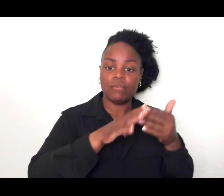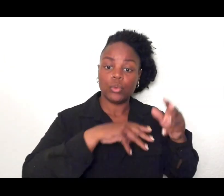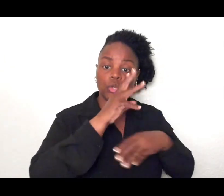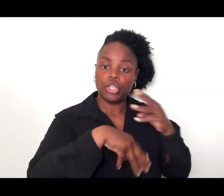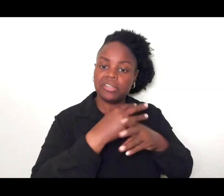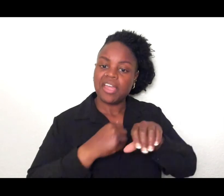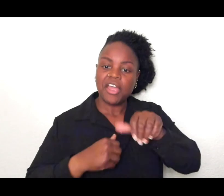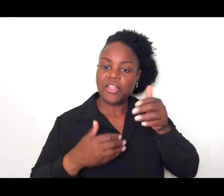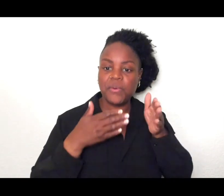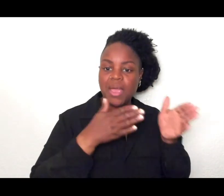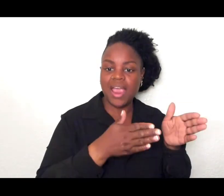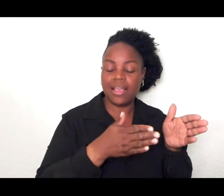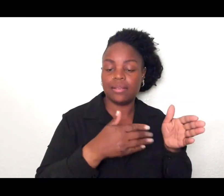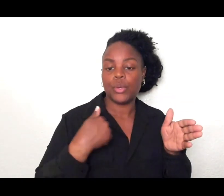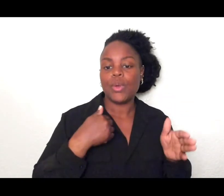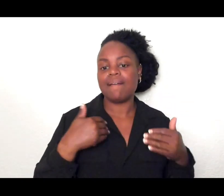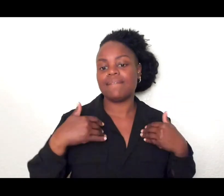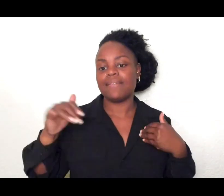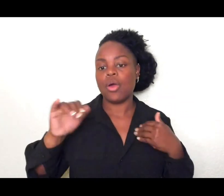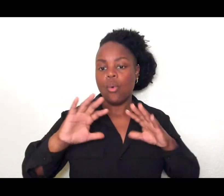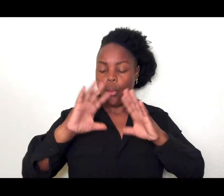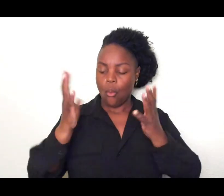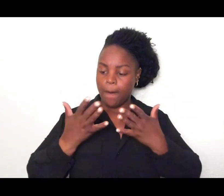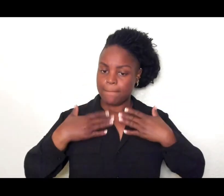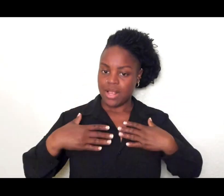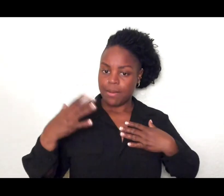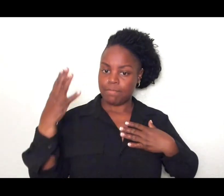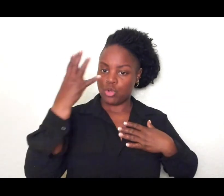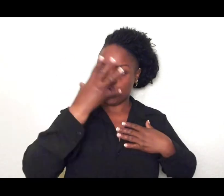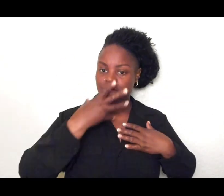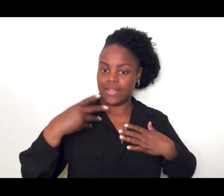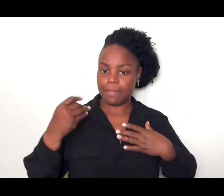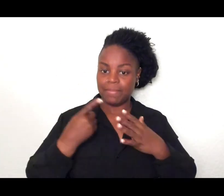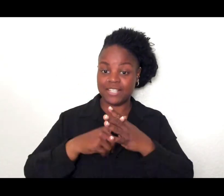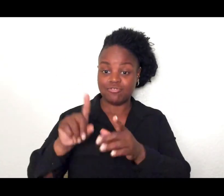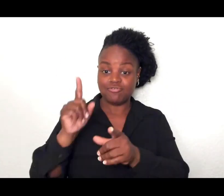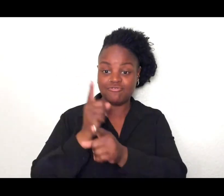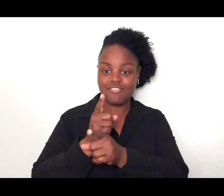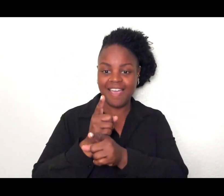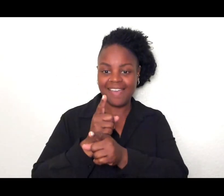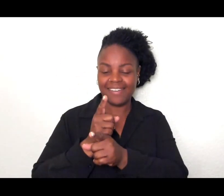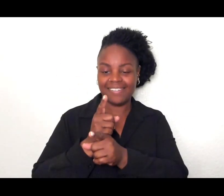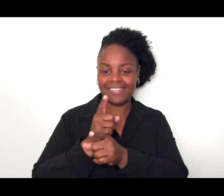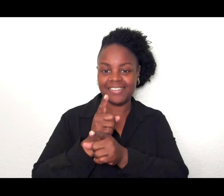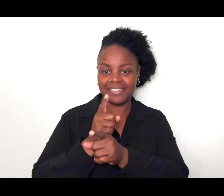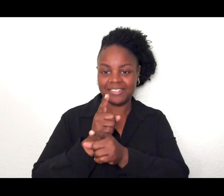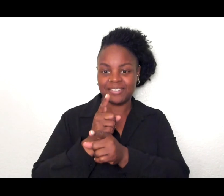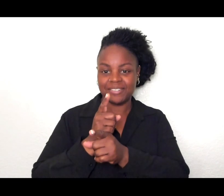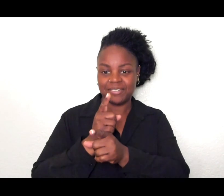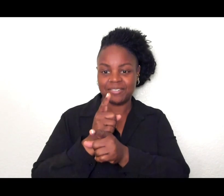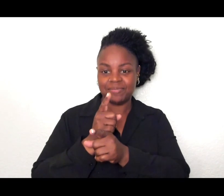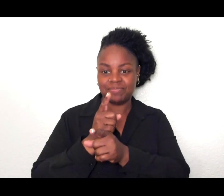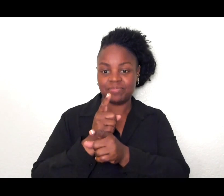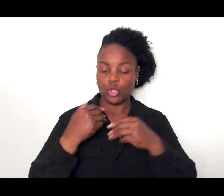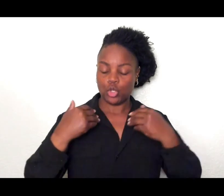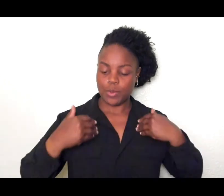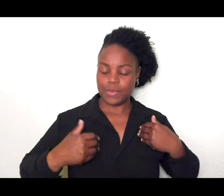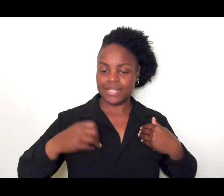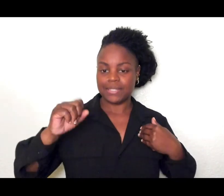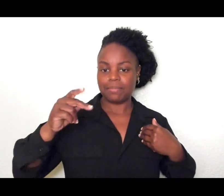power, people working together that feels really valuable and makes new possibilities for the future.